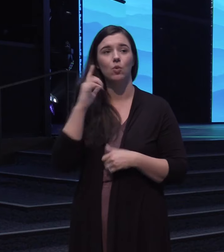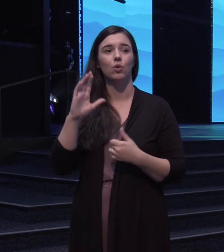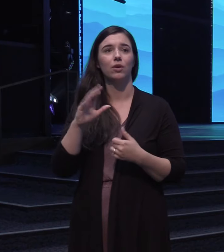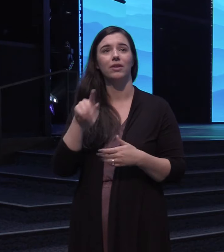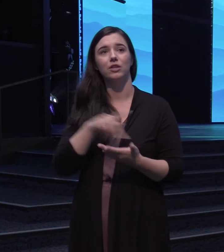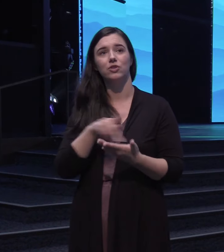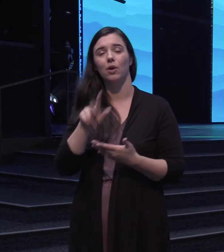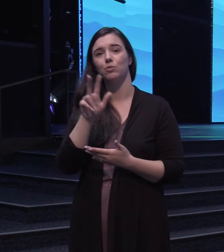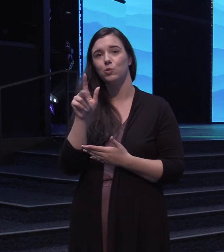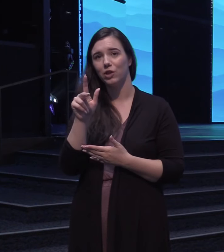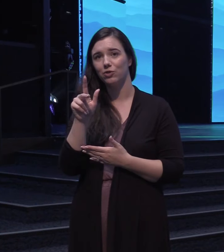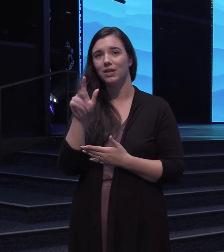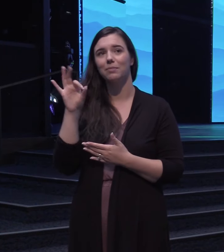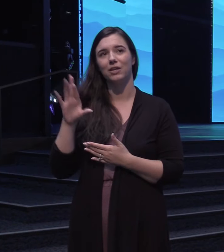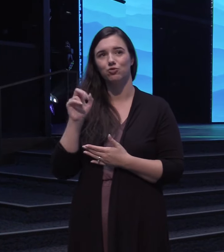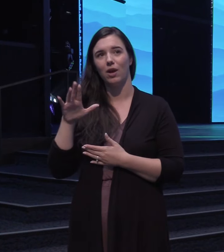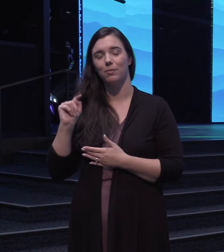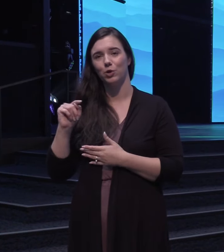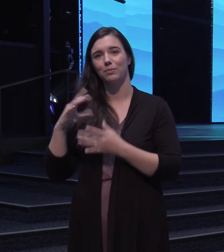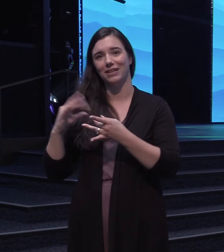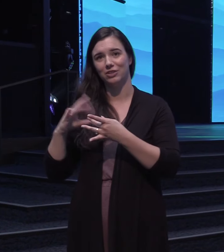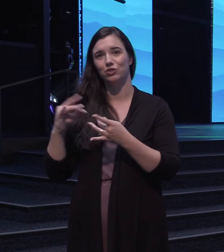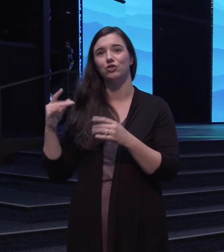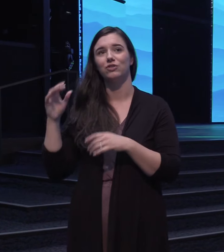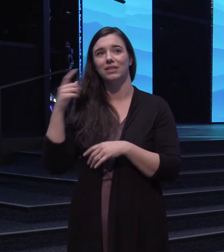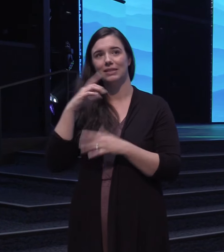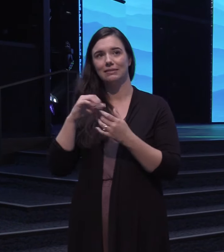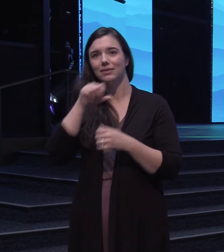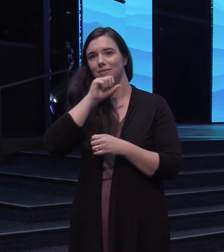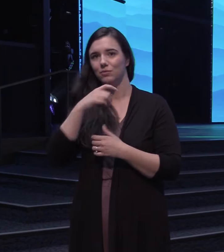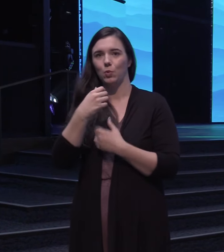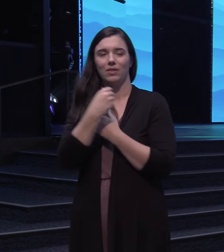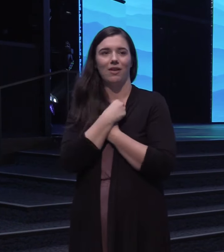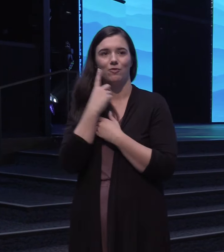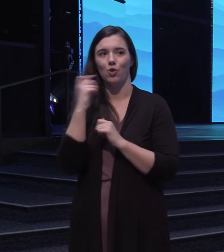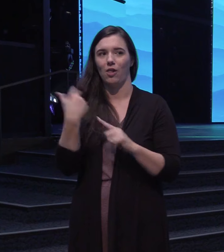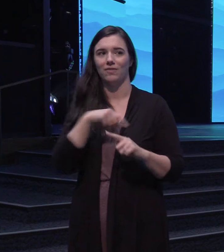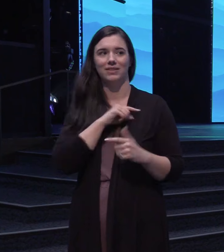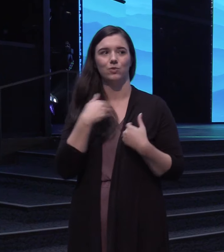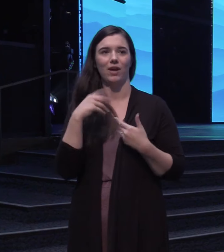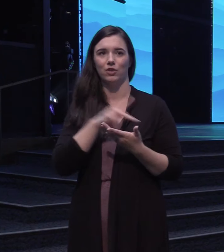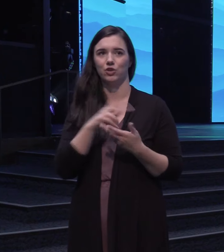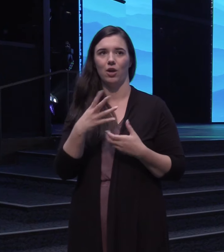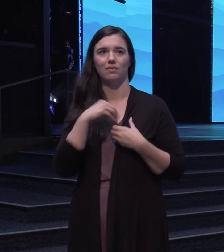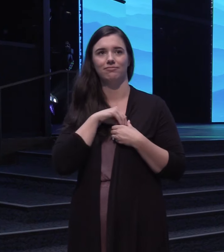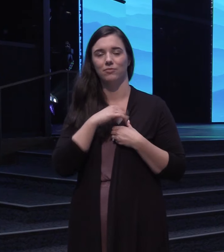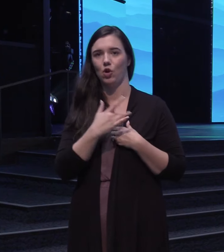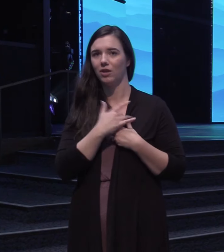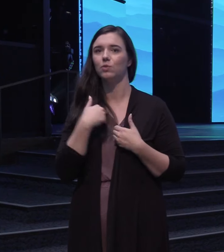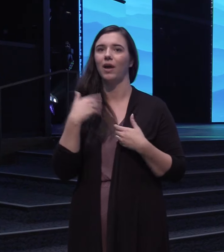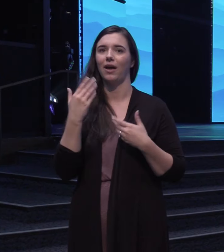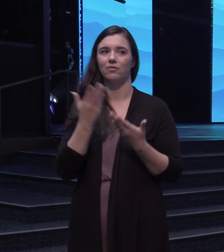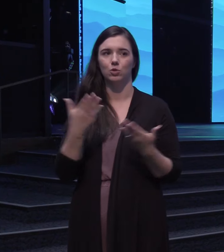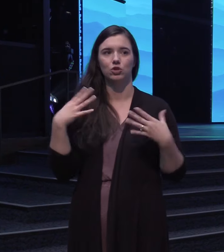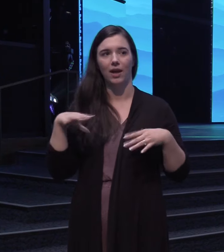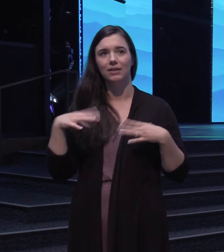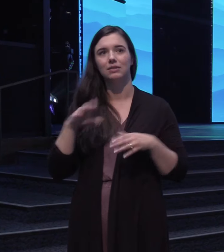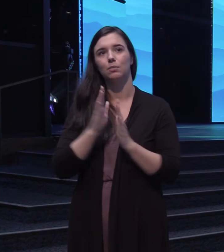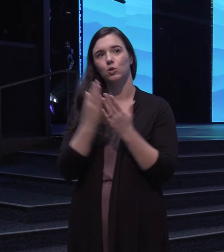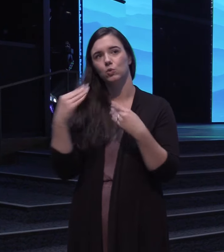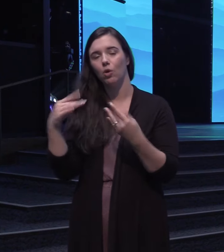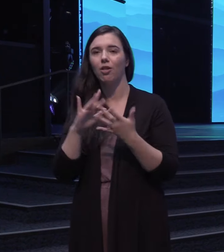Psalms 23. Remember Pastor Robert's message that he preached, and he said he would love for us all to carry that psalm in our heart. And so there's merchandise in our bookstore